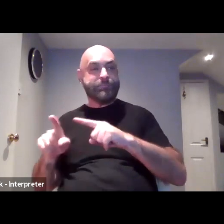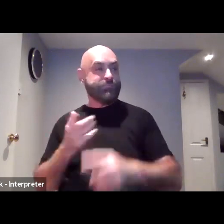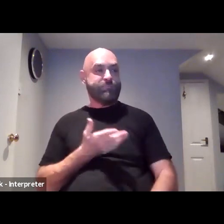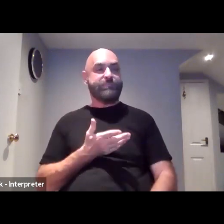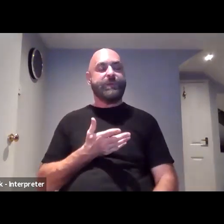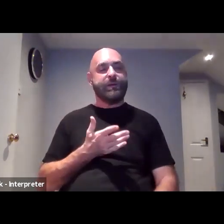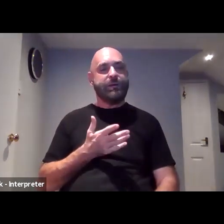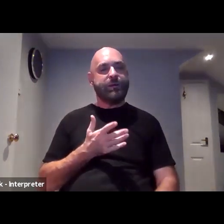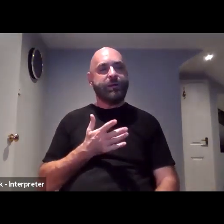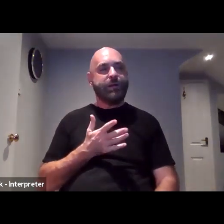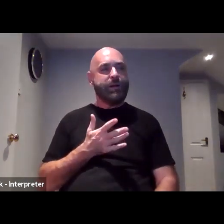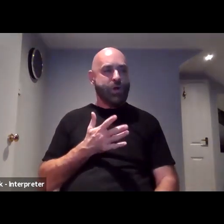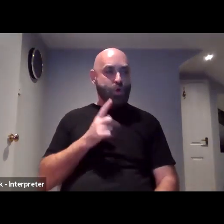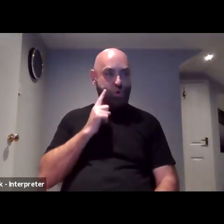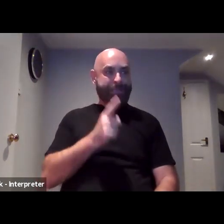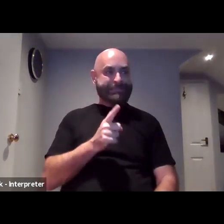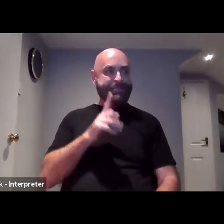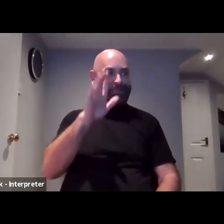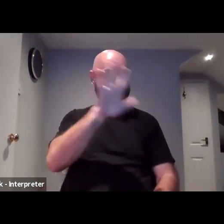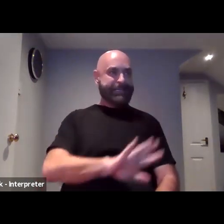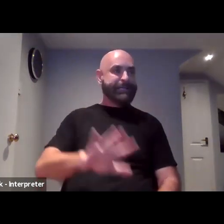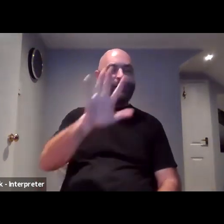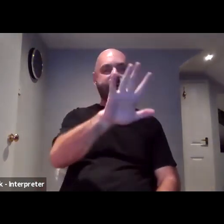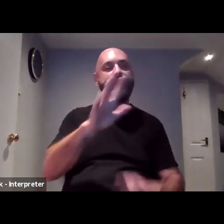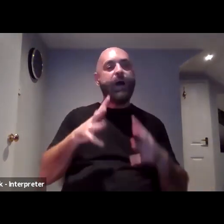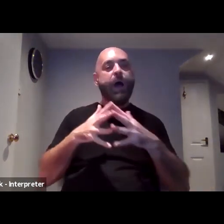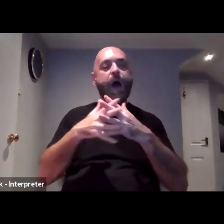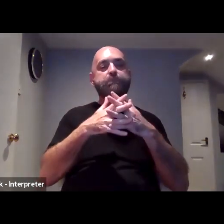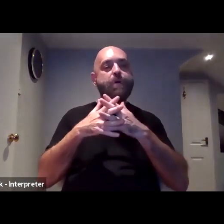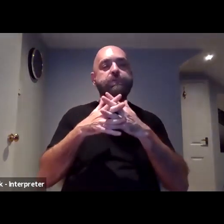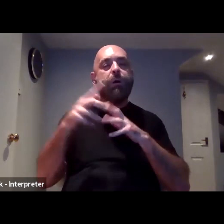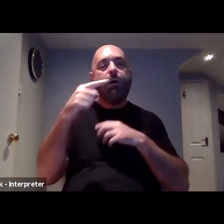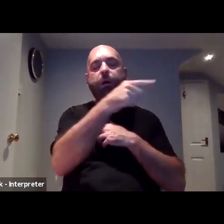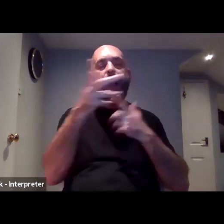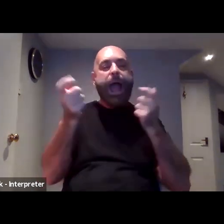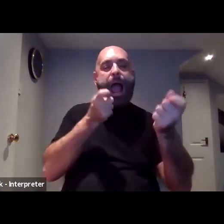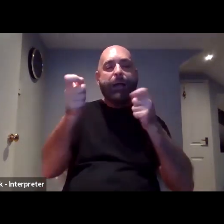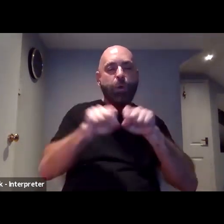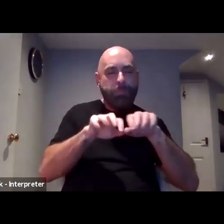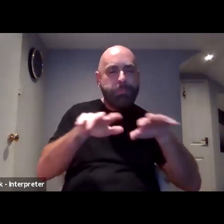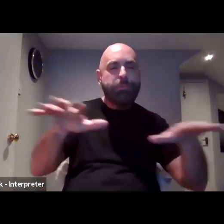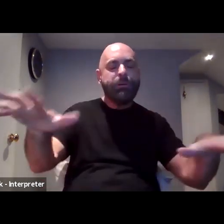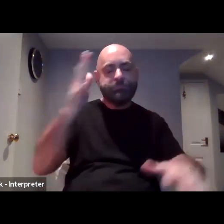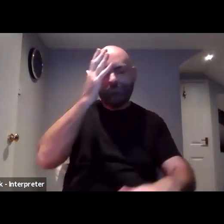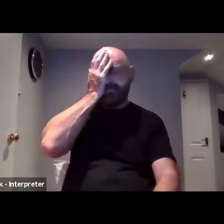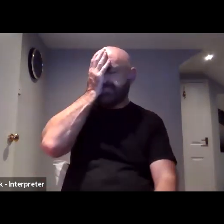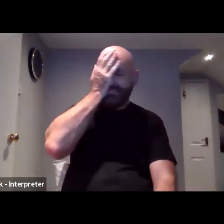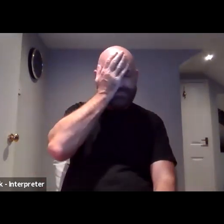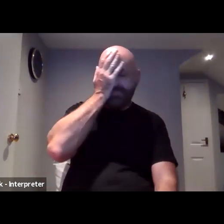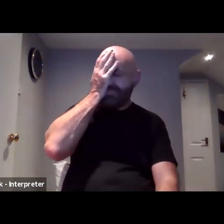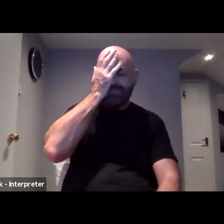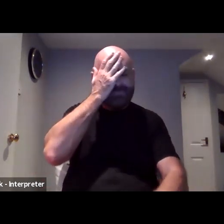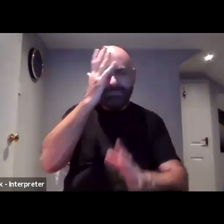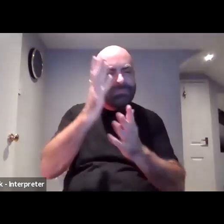Observers of the US scene are all agreed that the US handling of the pandemic has been an absolute